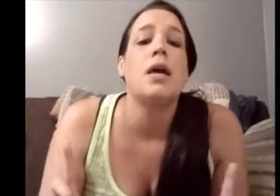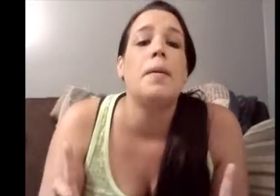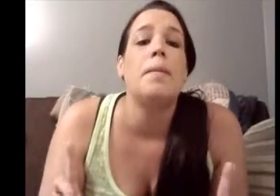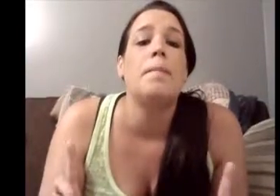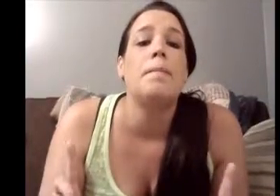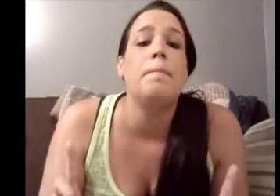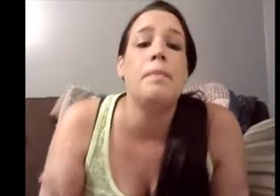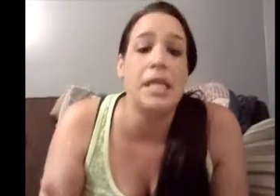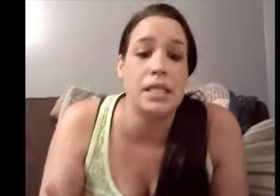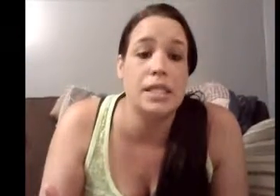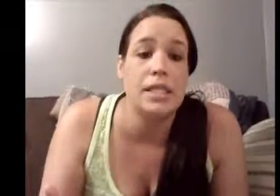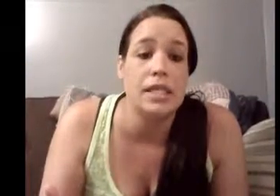Meet.